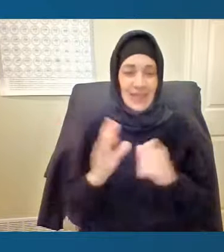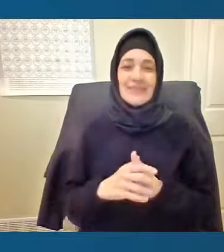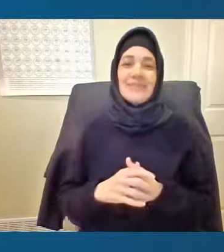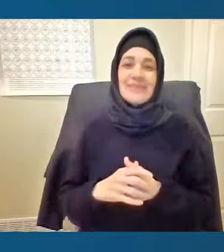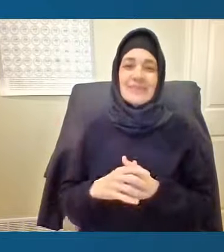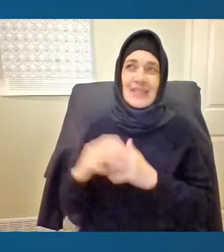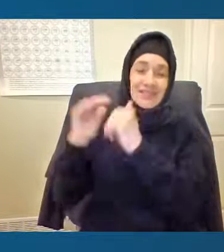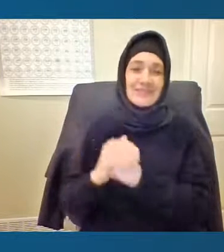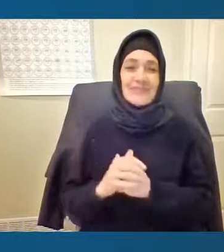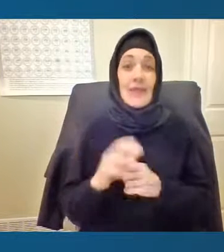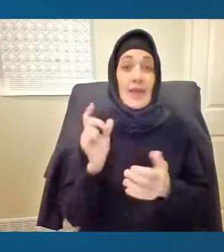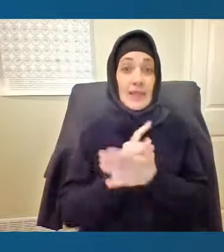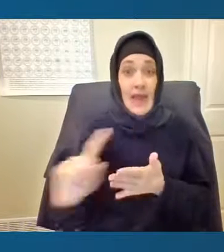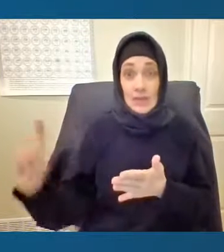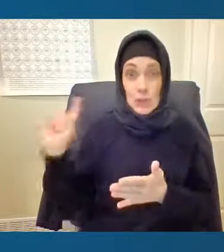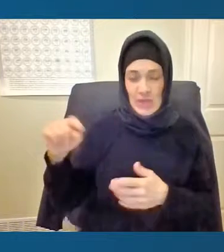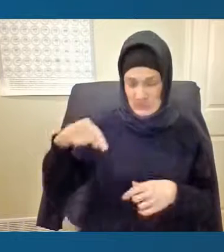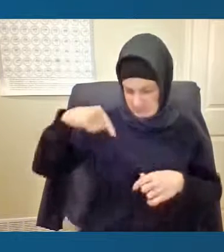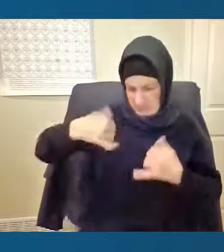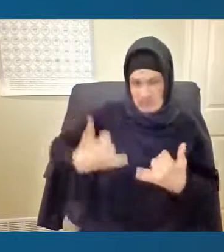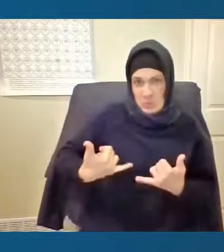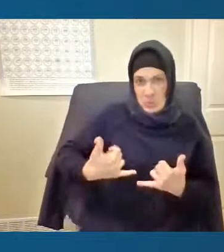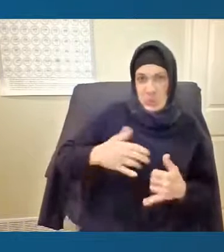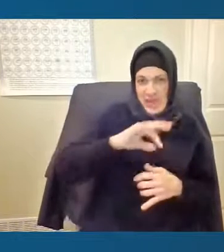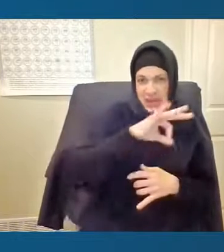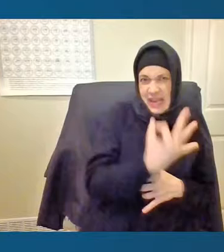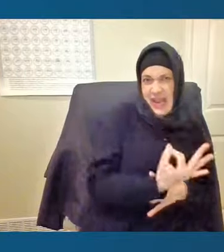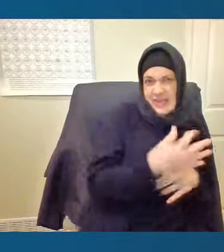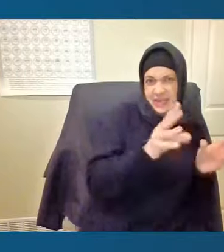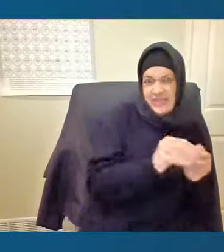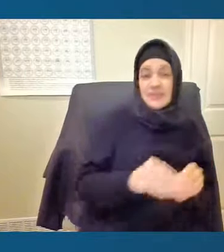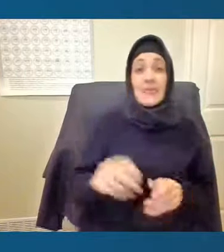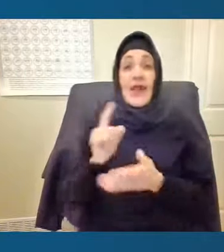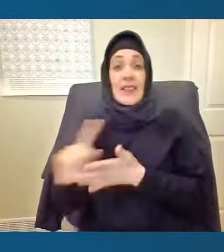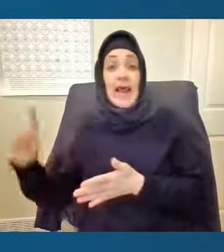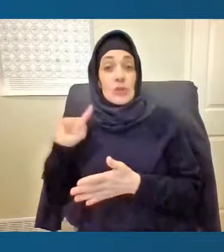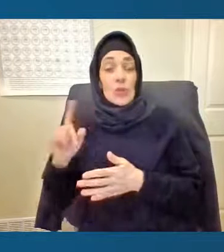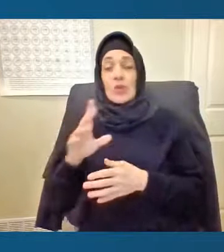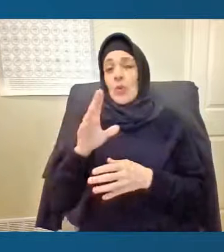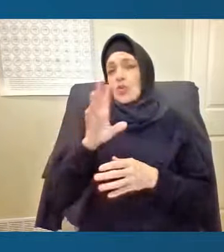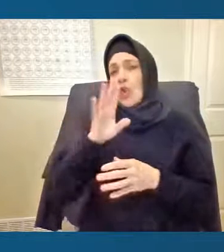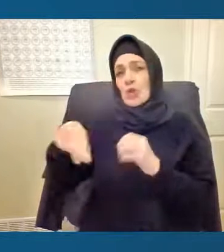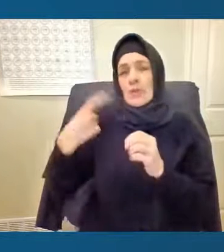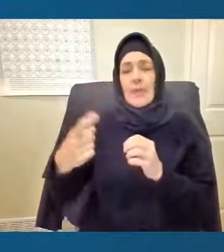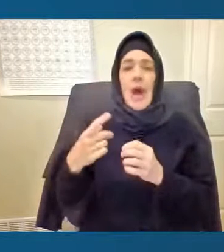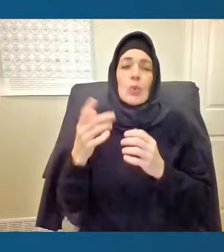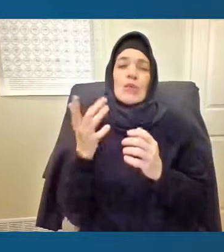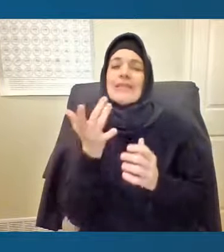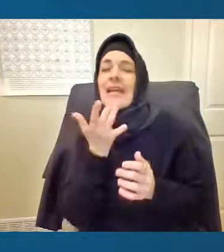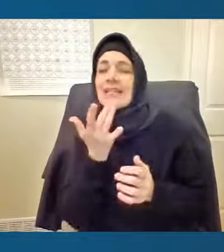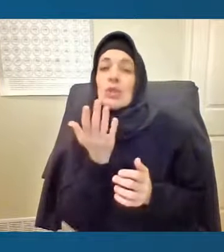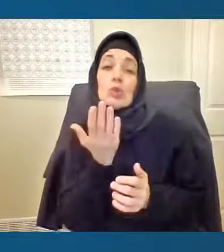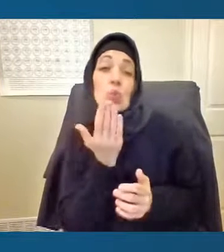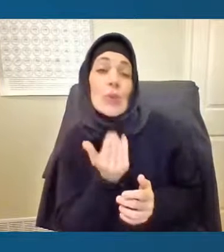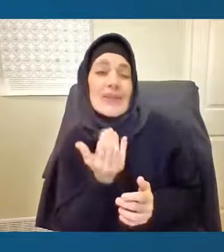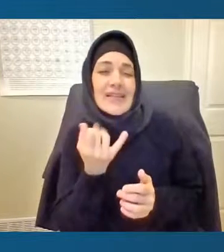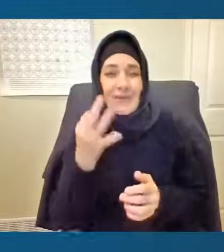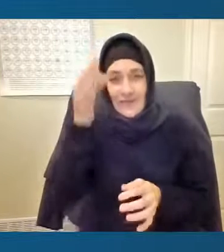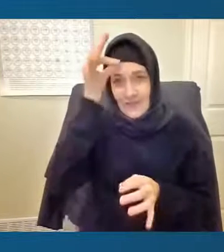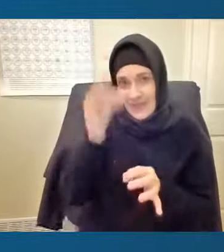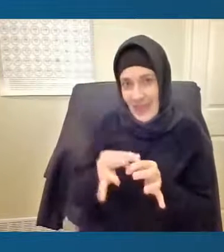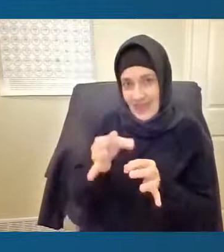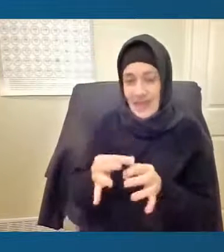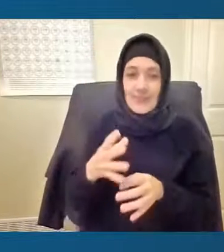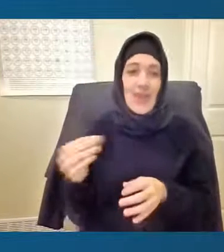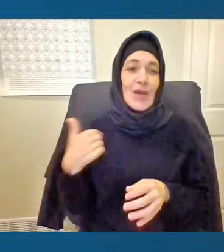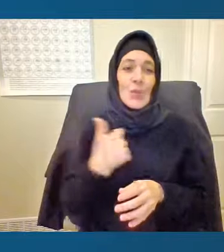week, we talked about tasting the sweetness of faith, right? And we talked about how a person,